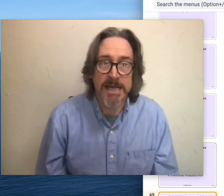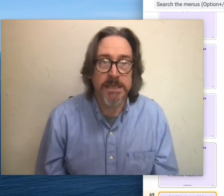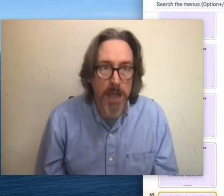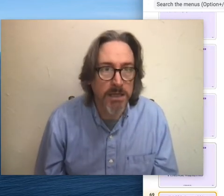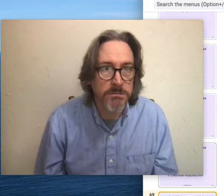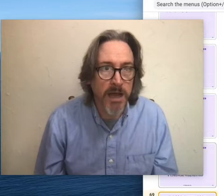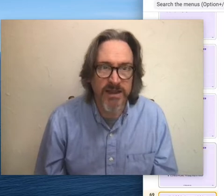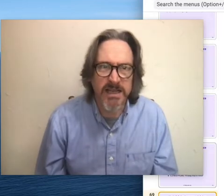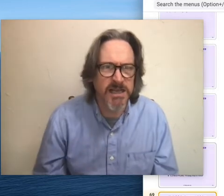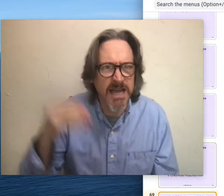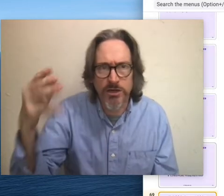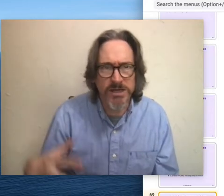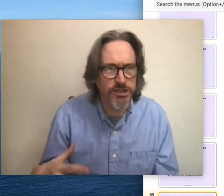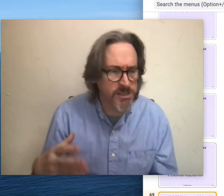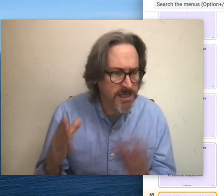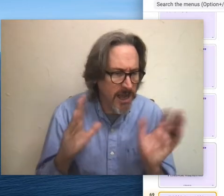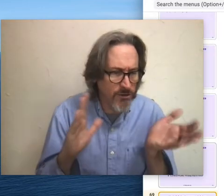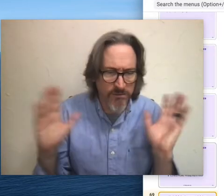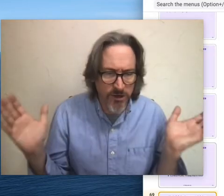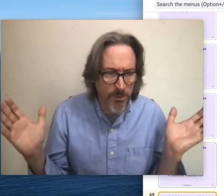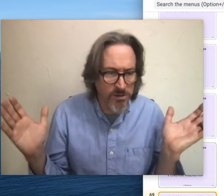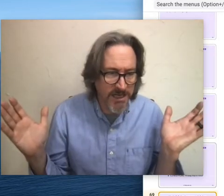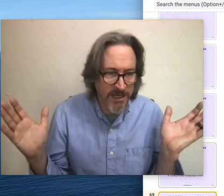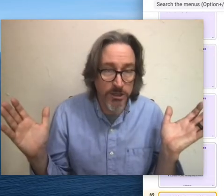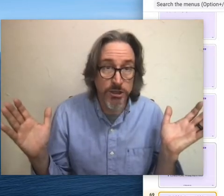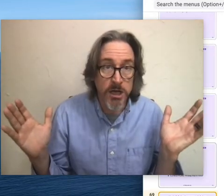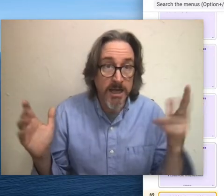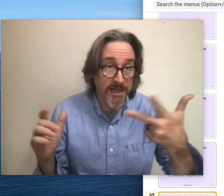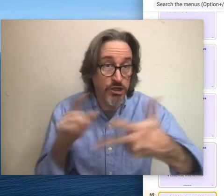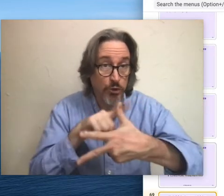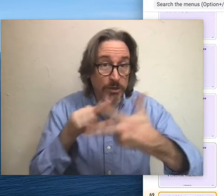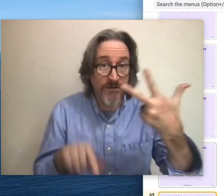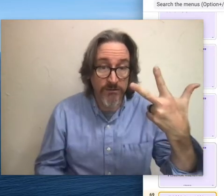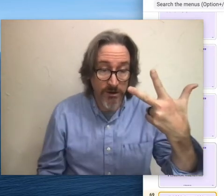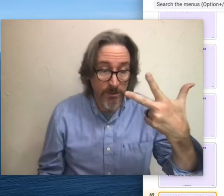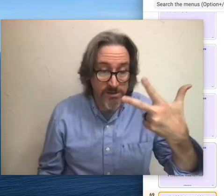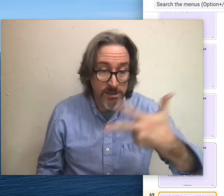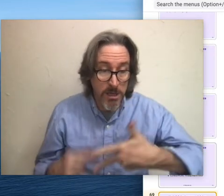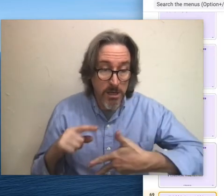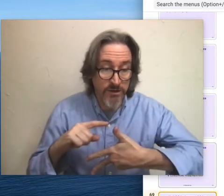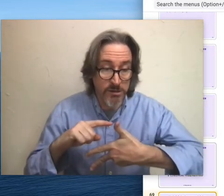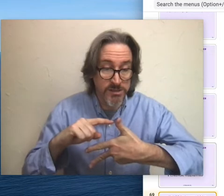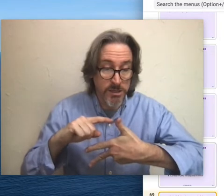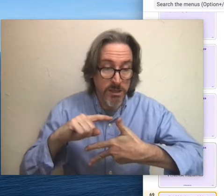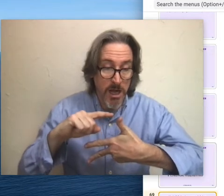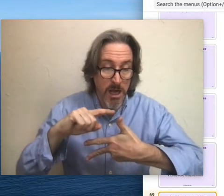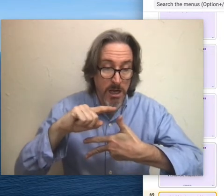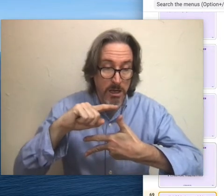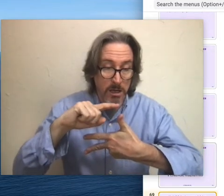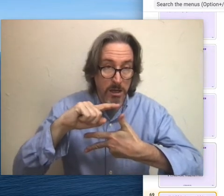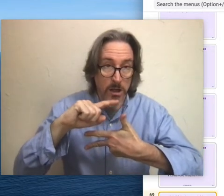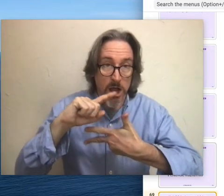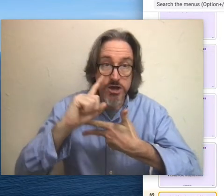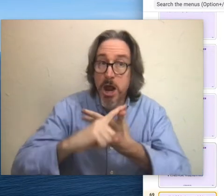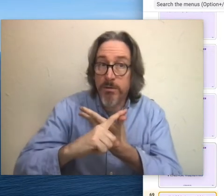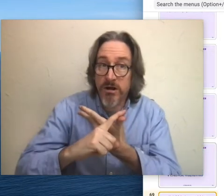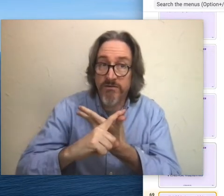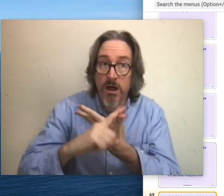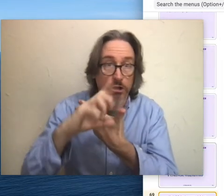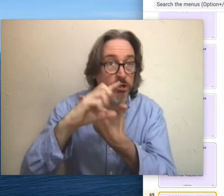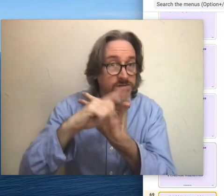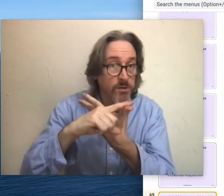just has a lot. I think it's got 10 questions and there are variables in each. It's 3 different variables. There's